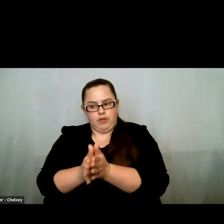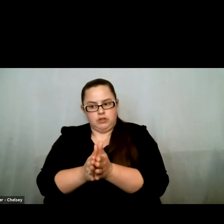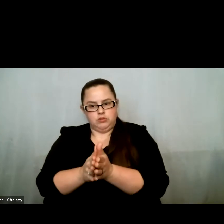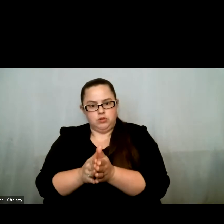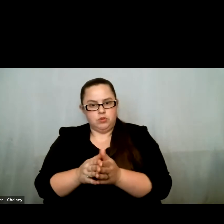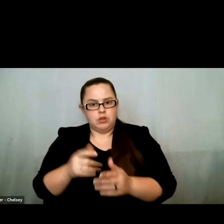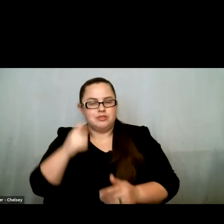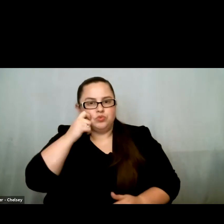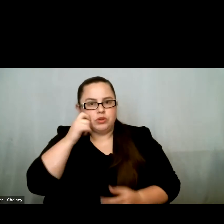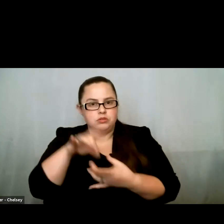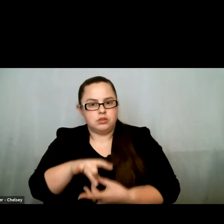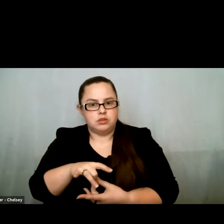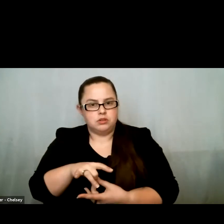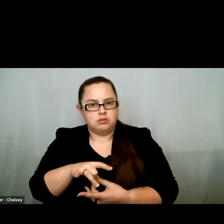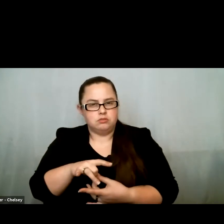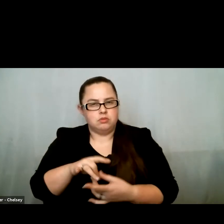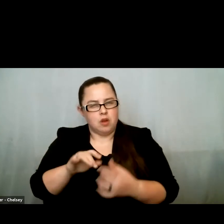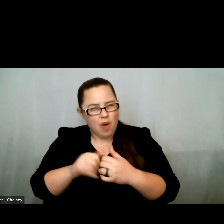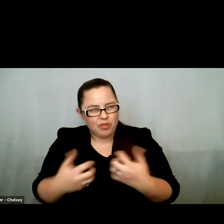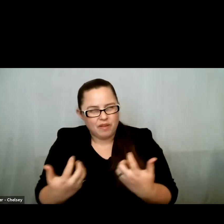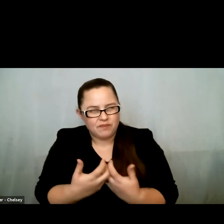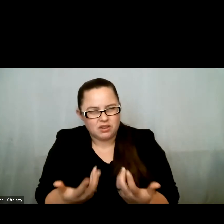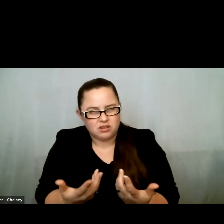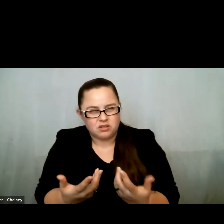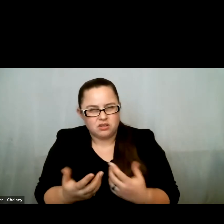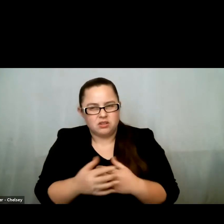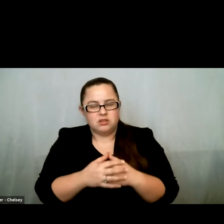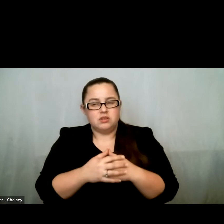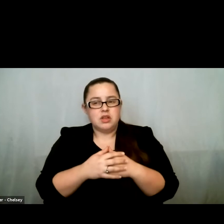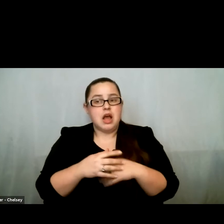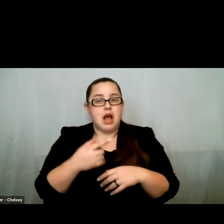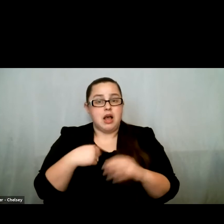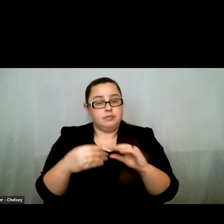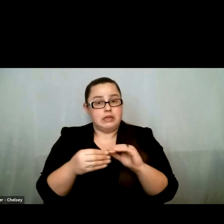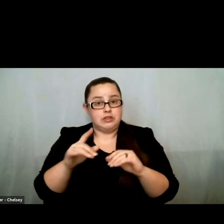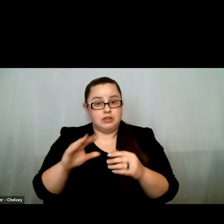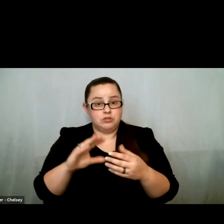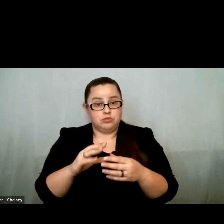How does this fit in? Well, I said the story happened in the 1980s.